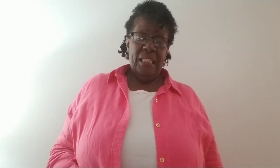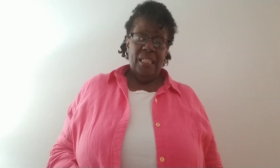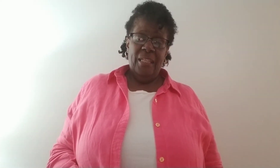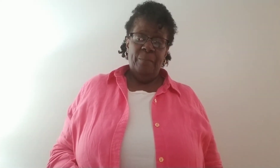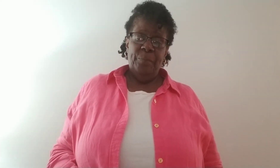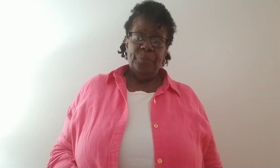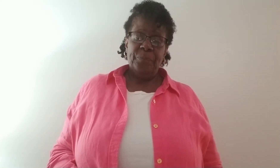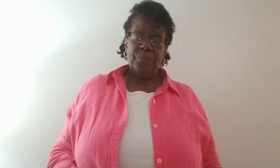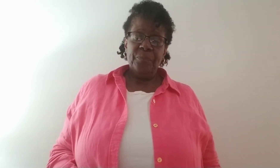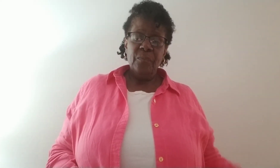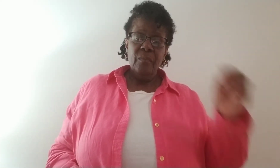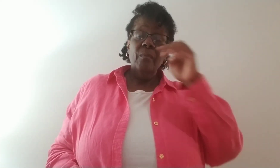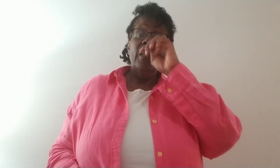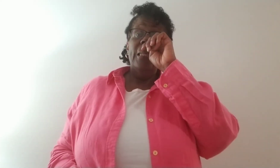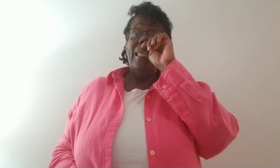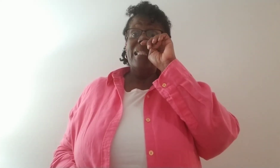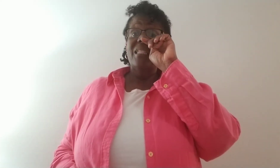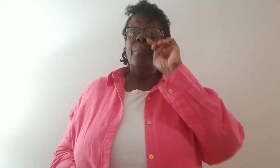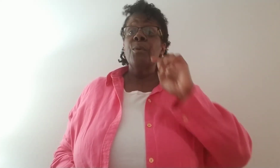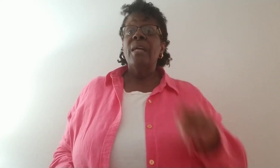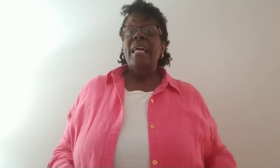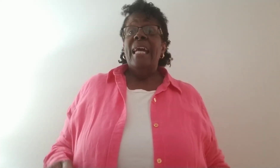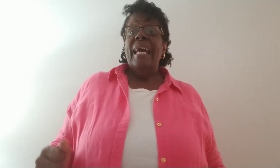7,518. Next number,